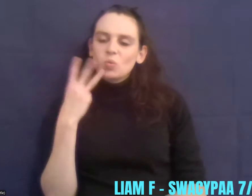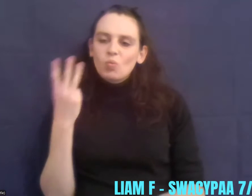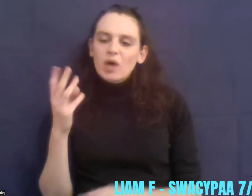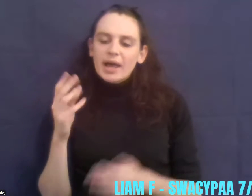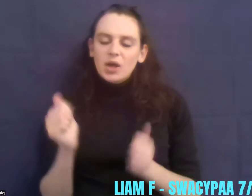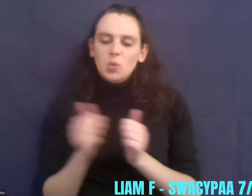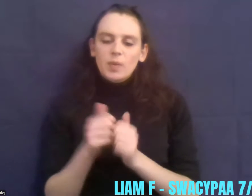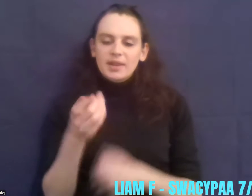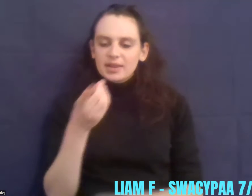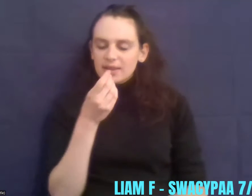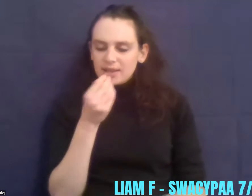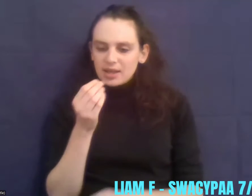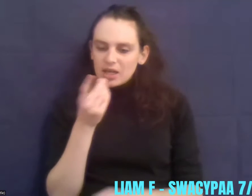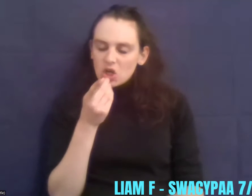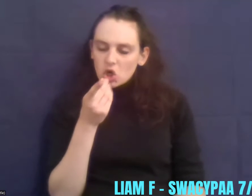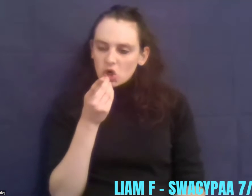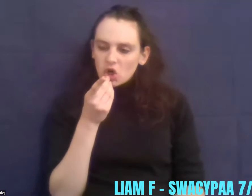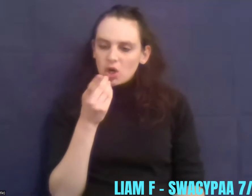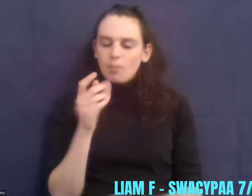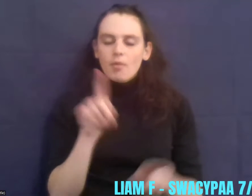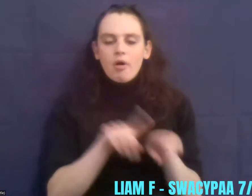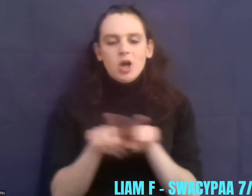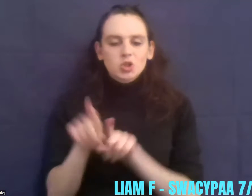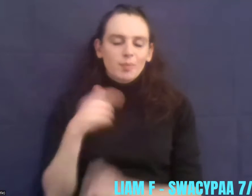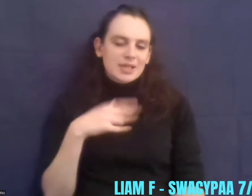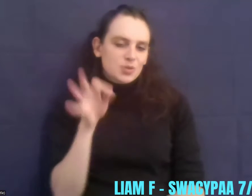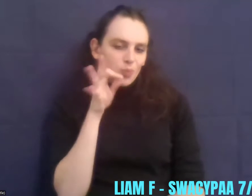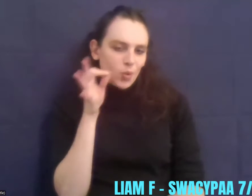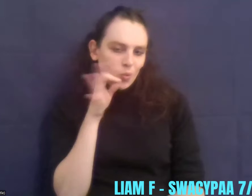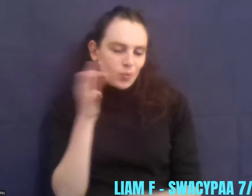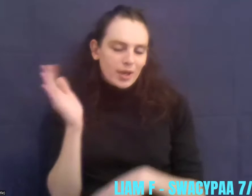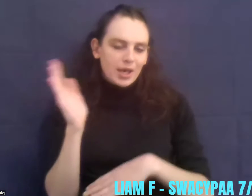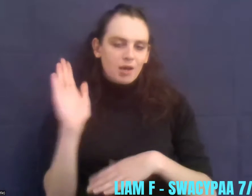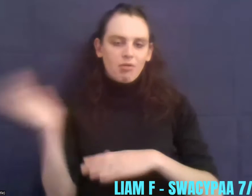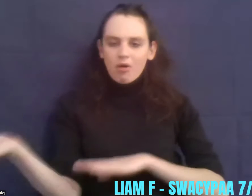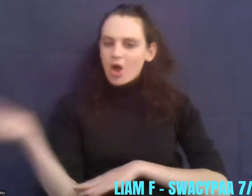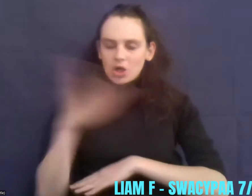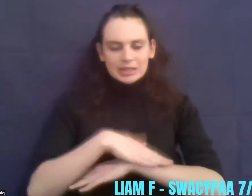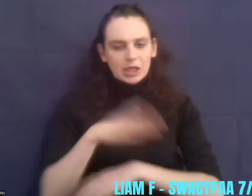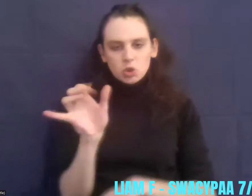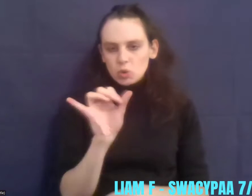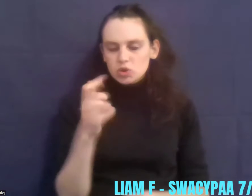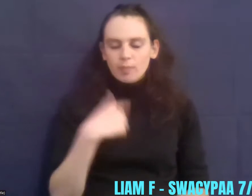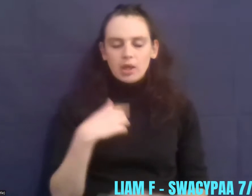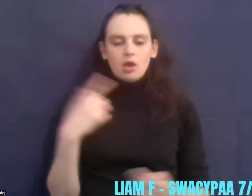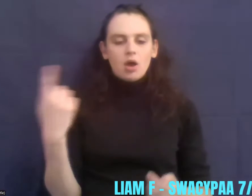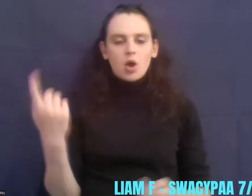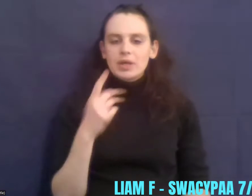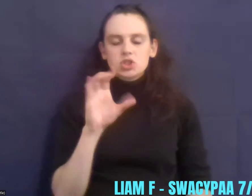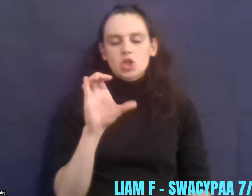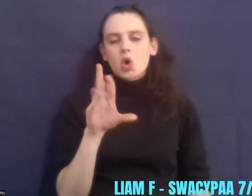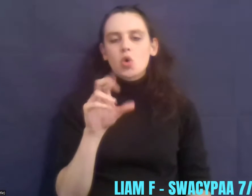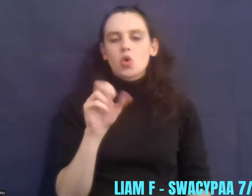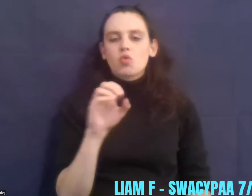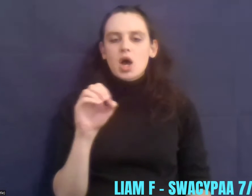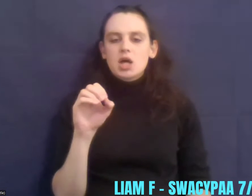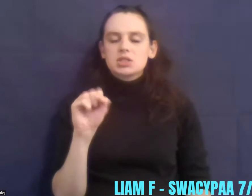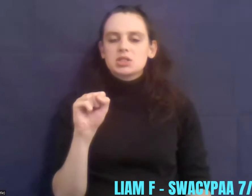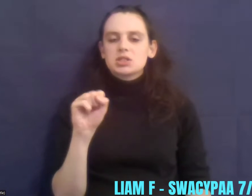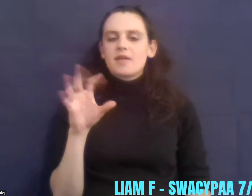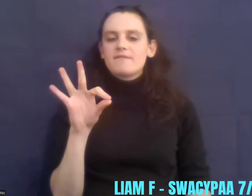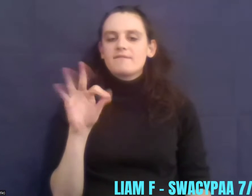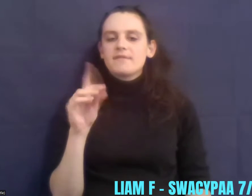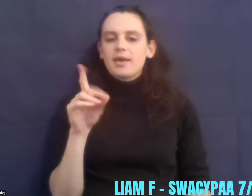working, I was pretty much doing the same thing while doing something outside with my friends. Um, I moved back to wine